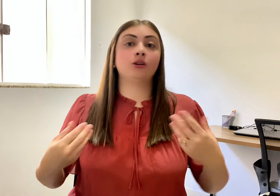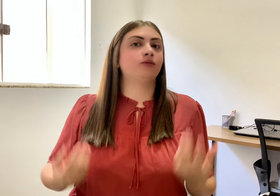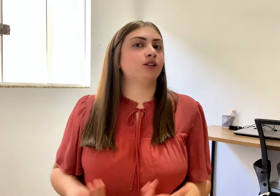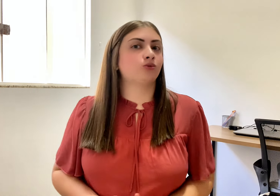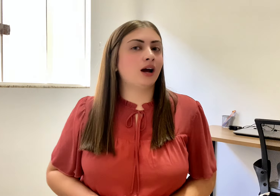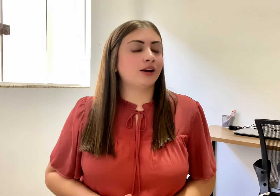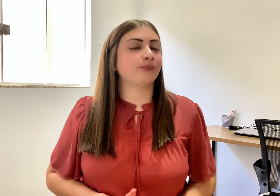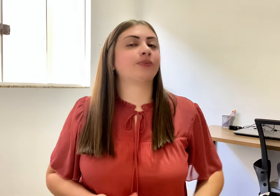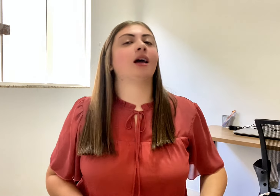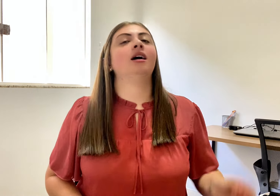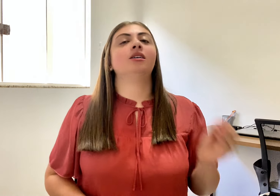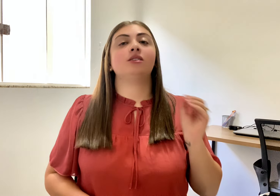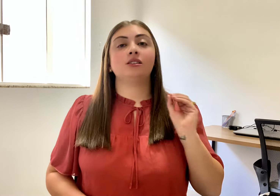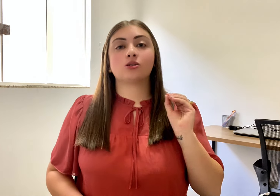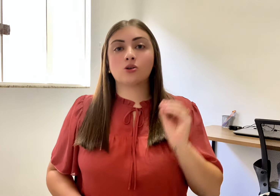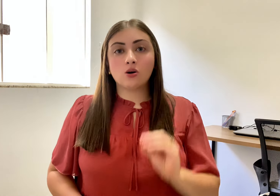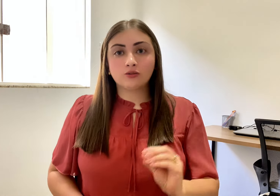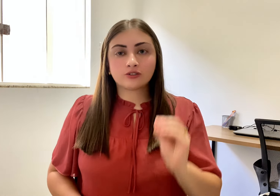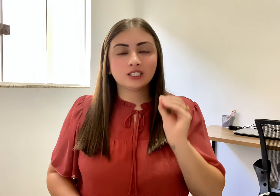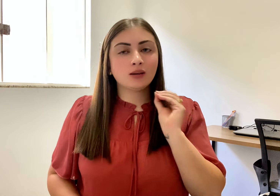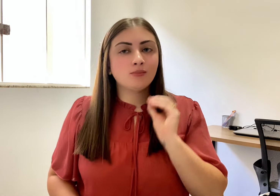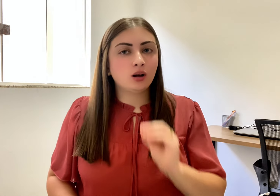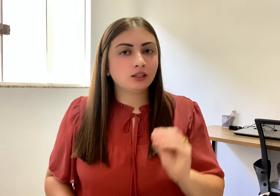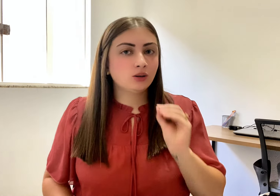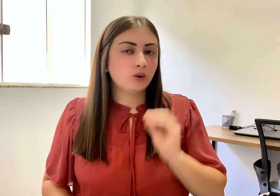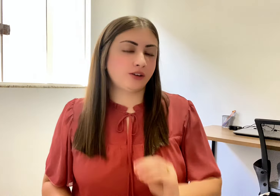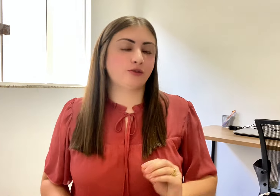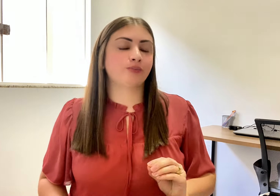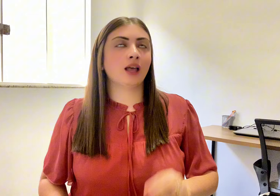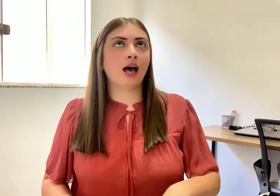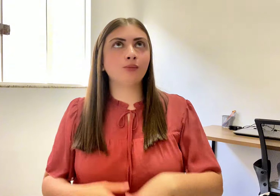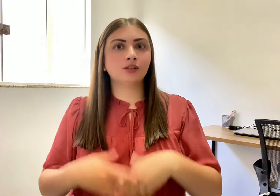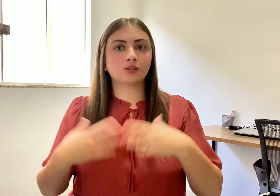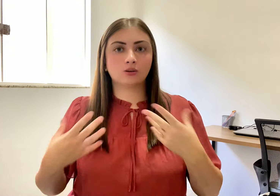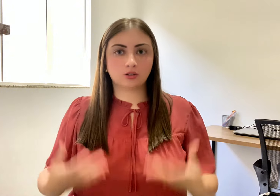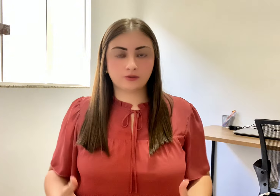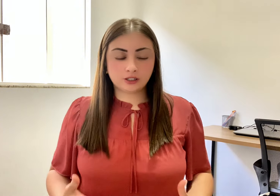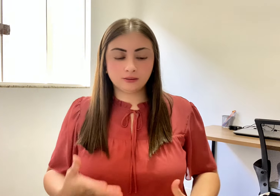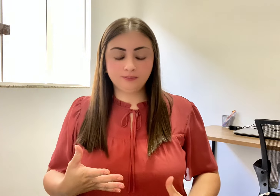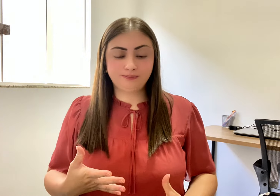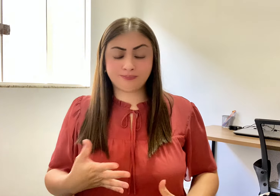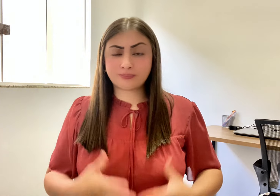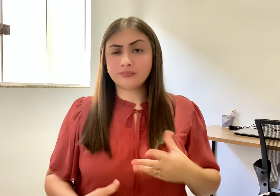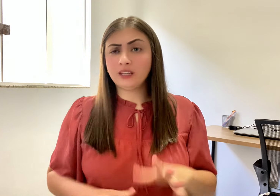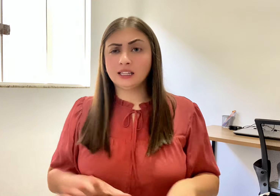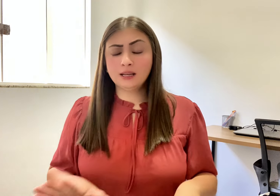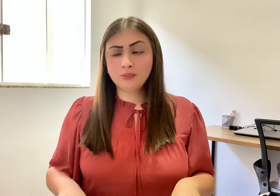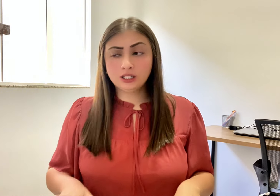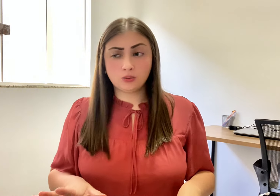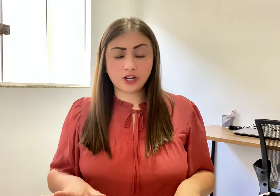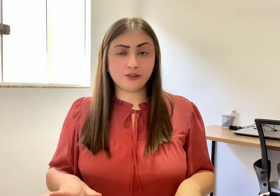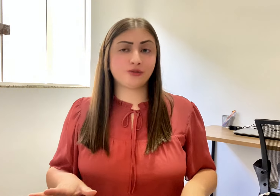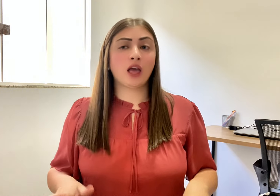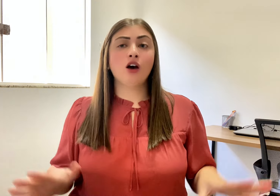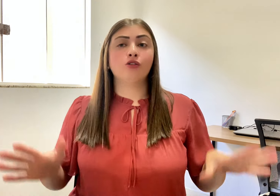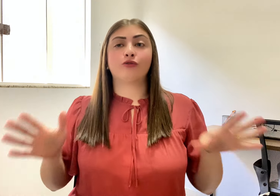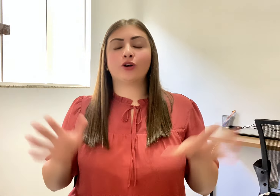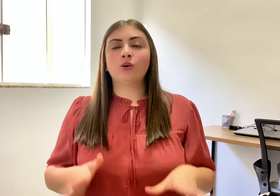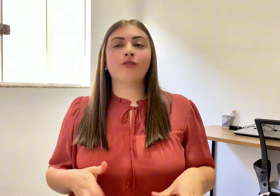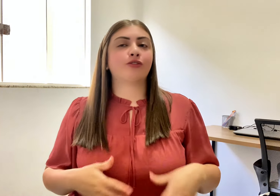it a try. Discovering the Money Wave. I discovered the Money Wave through a